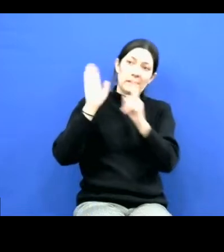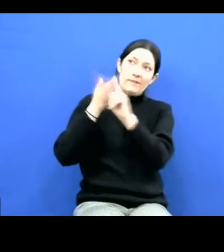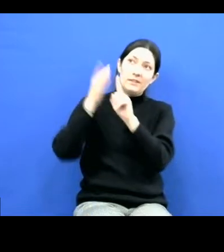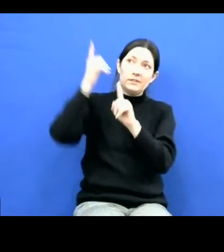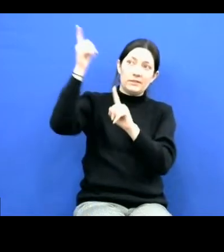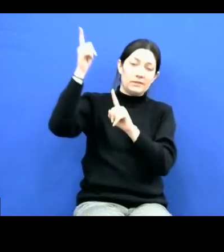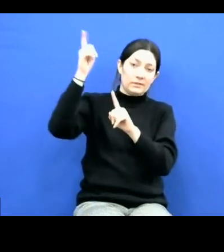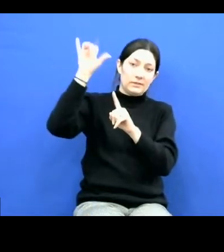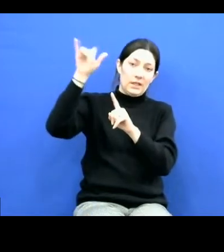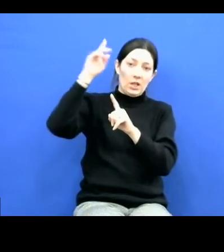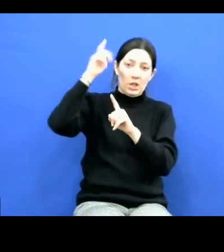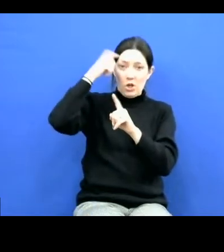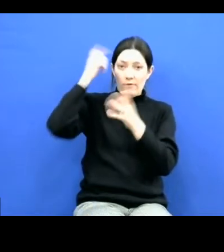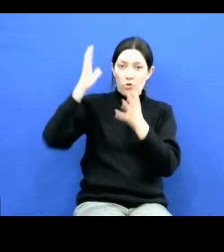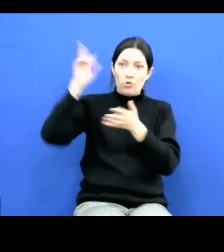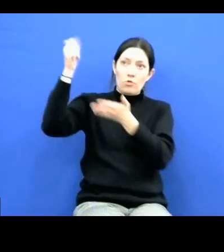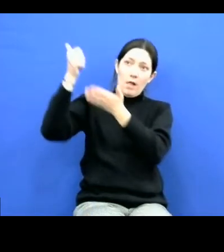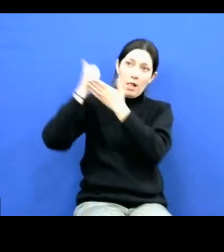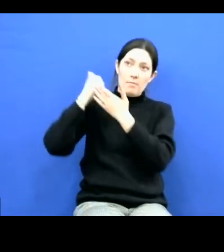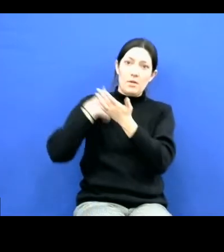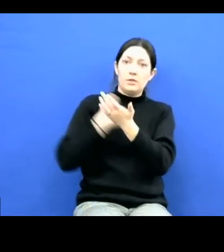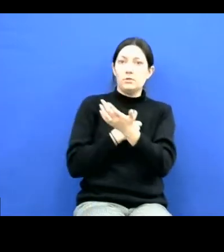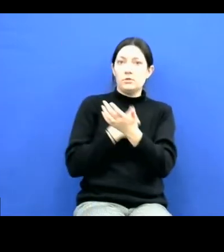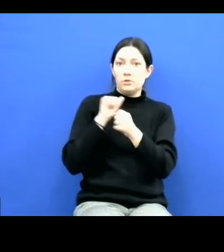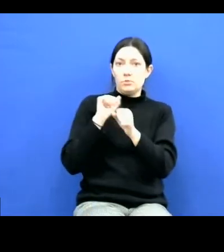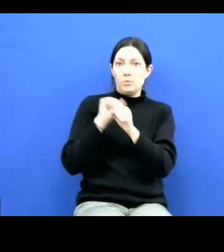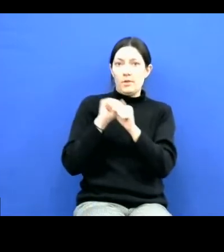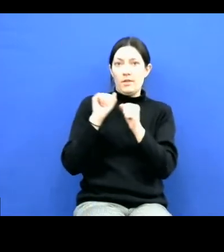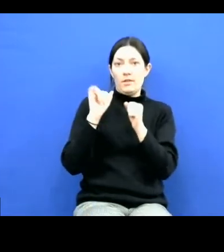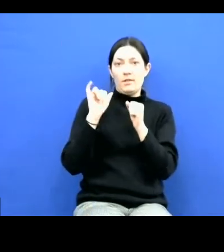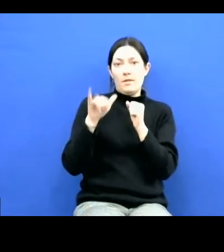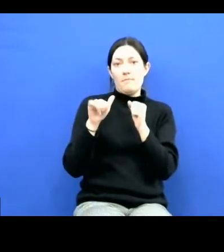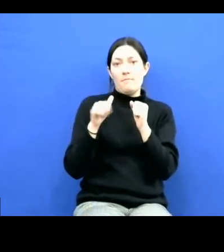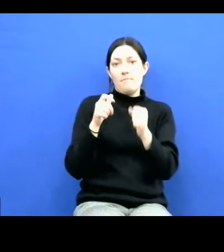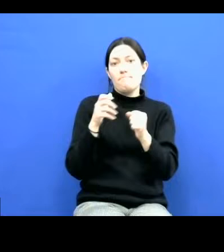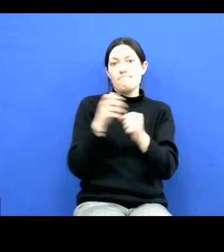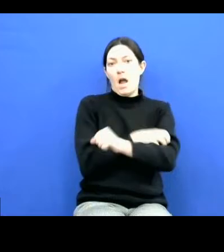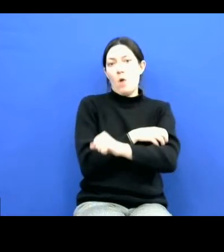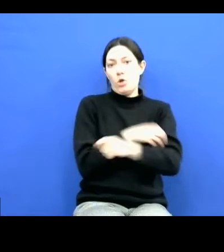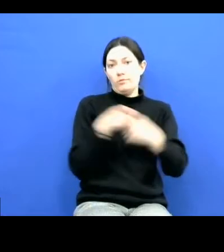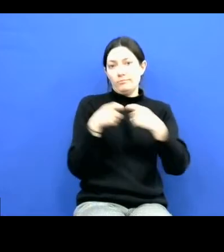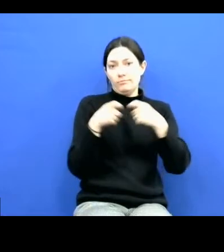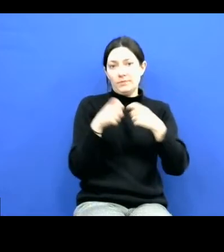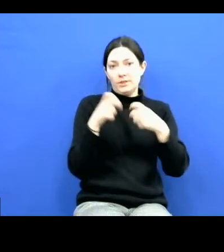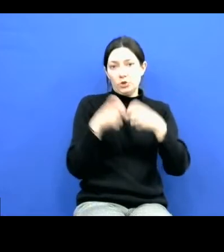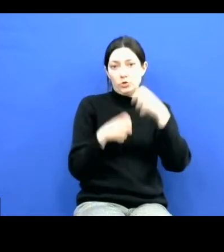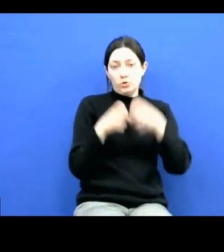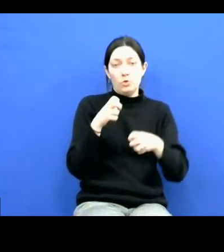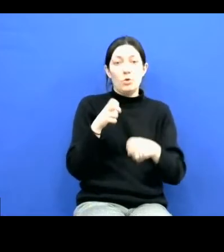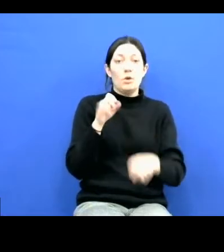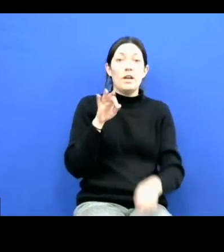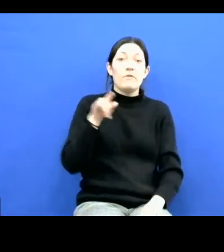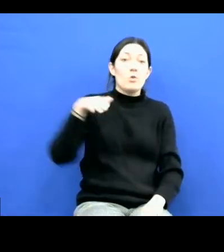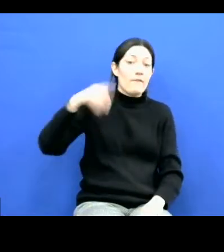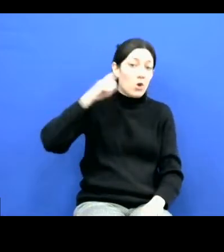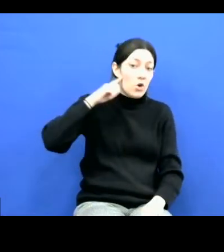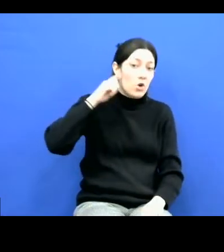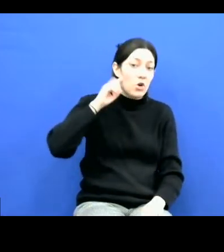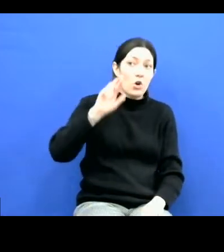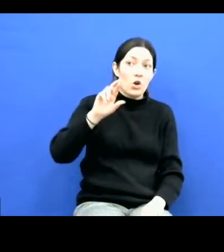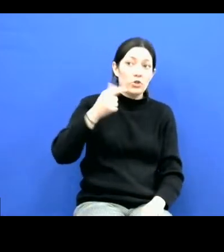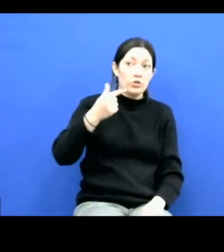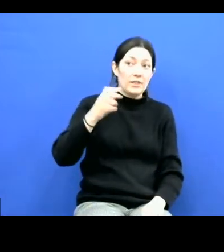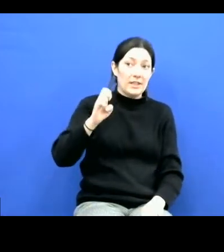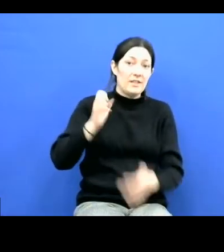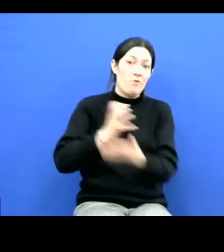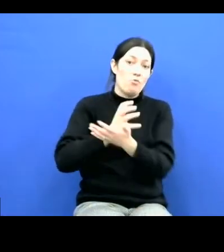help us with our power issue. For those who haven't heard, RG&E has run out of available power in